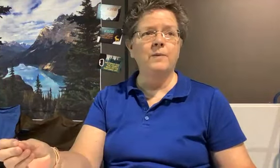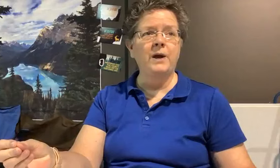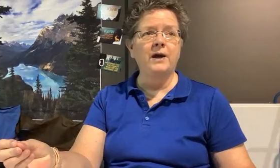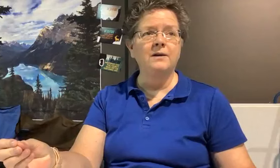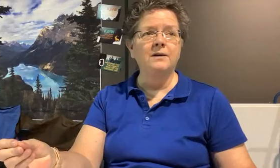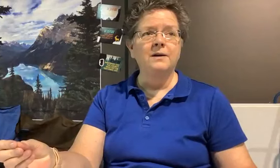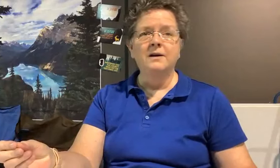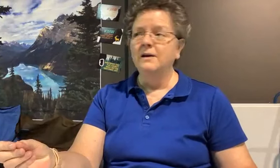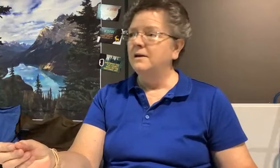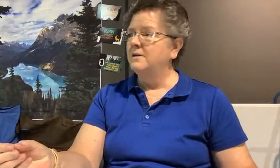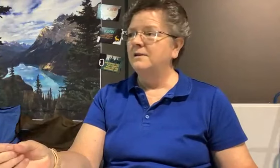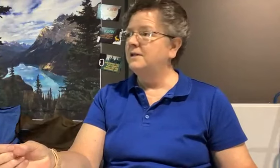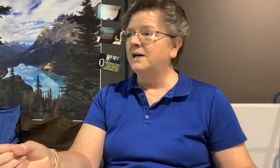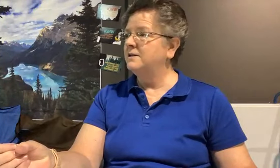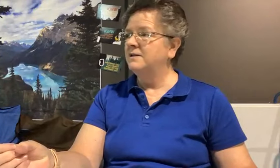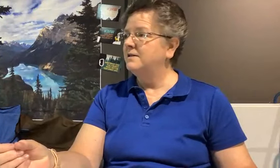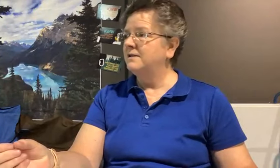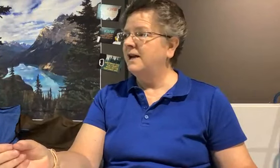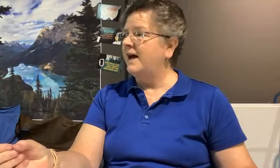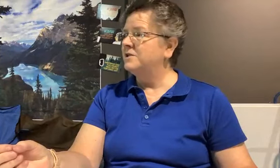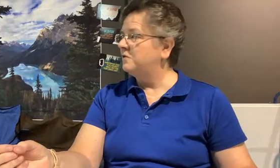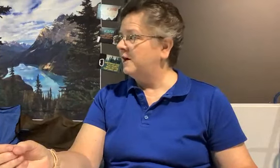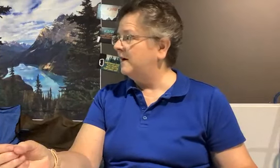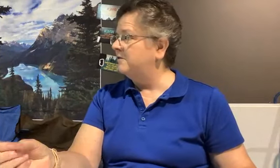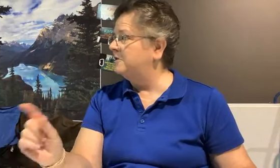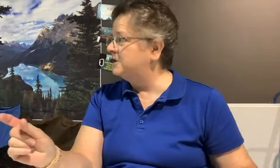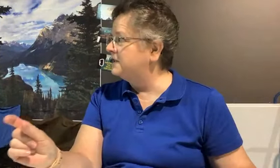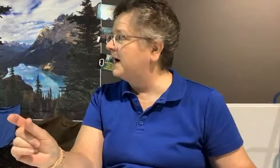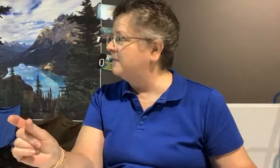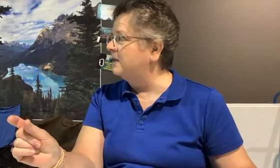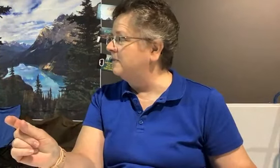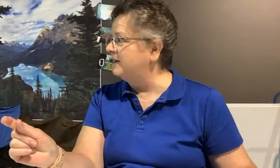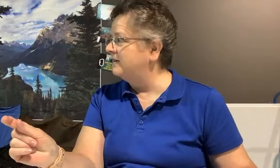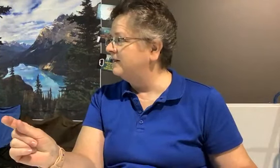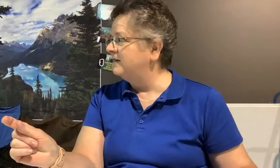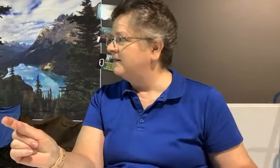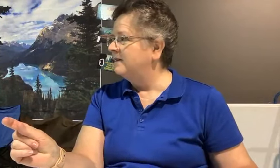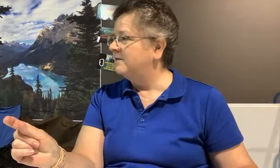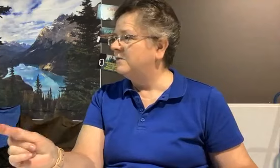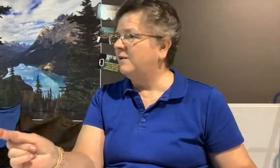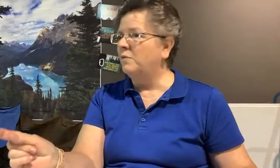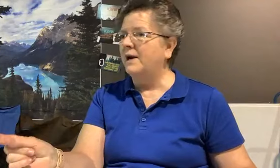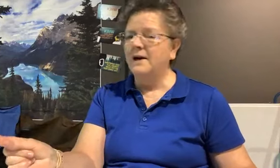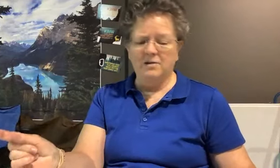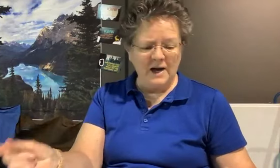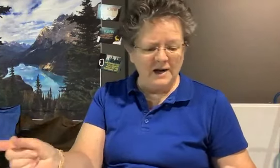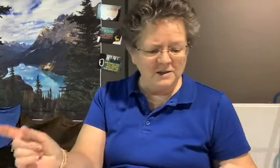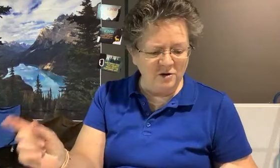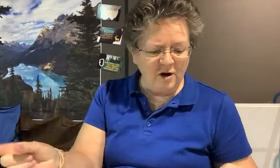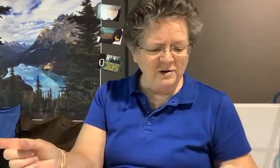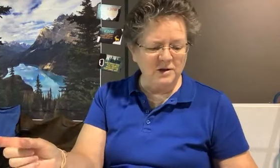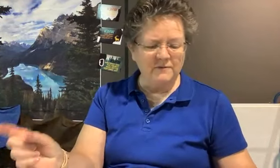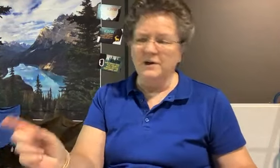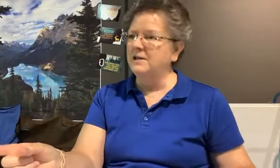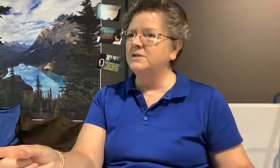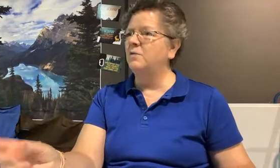repent, doesn't last forever. There's a time limit. Right now, God is long-suffering. He doesn't want